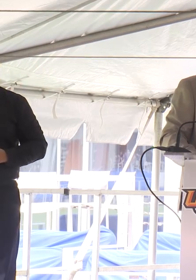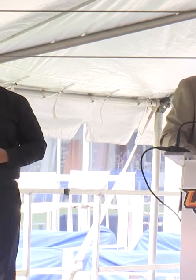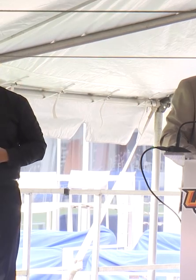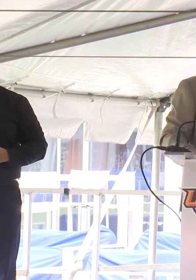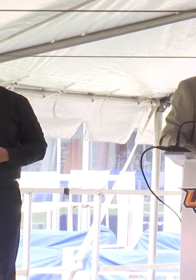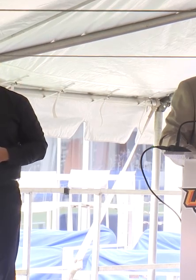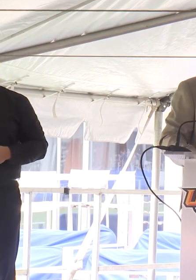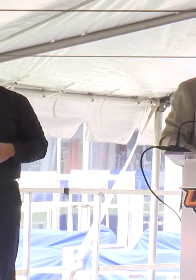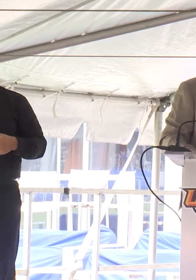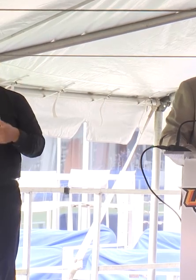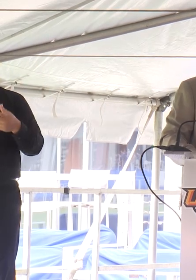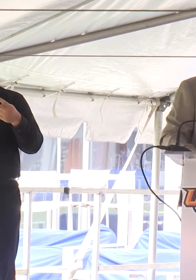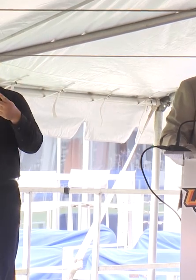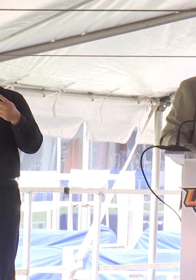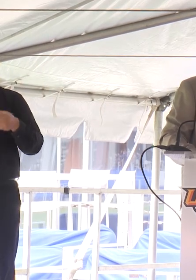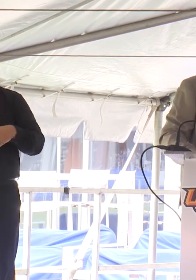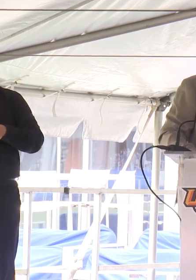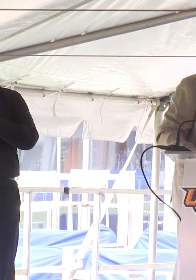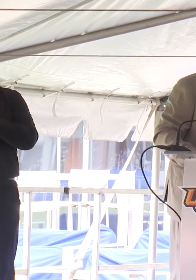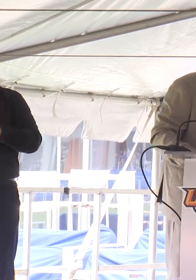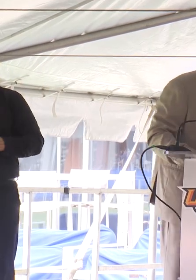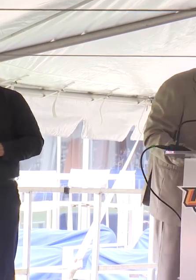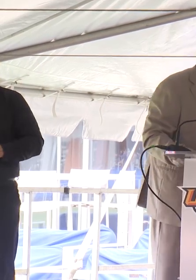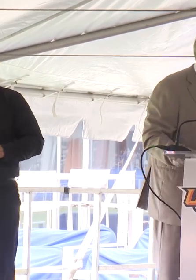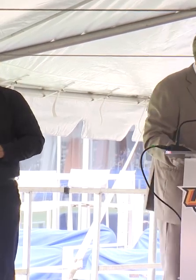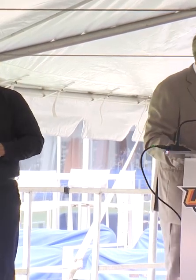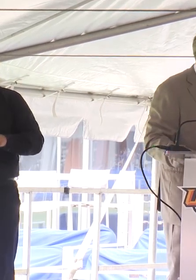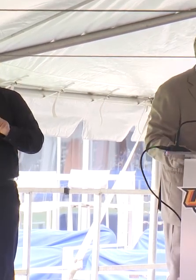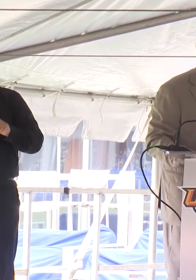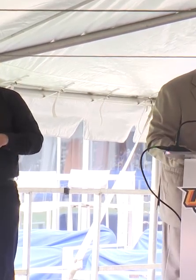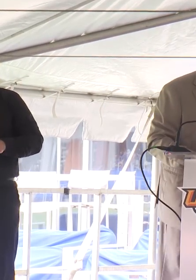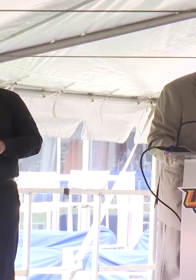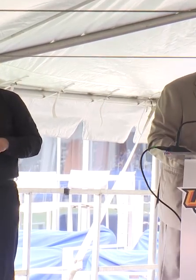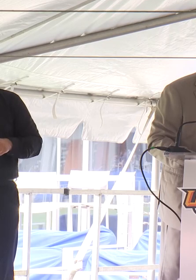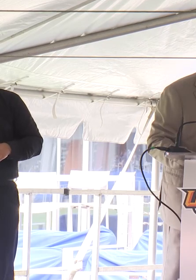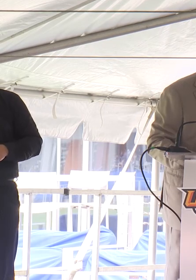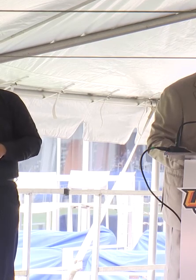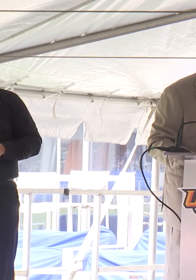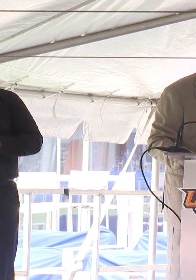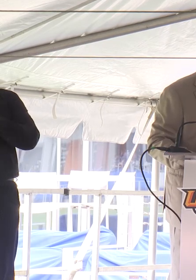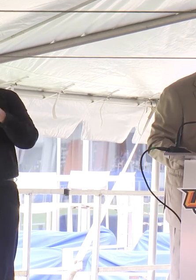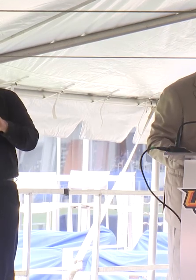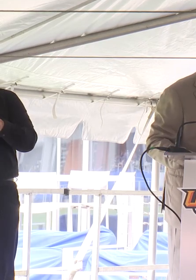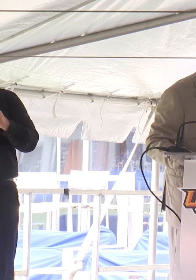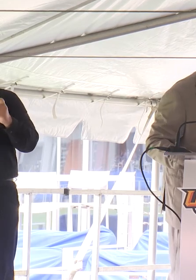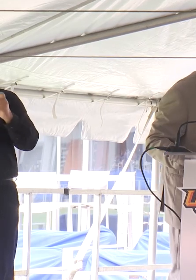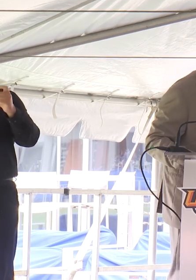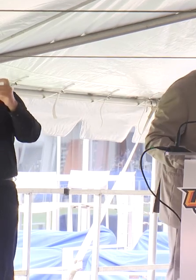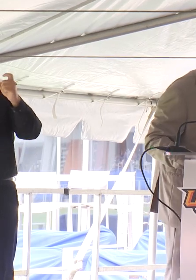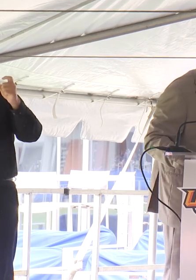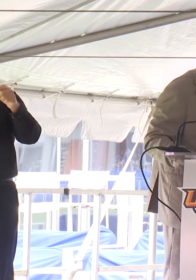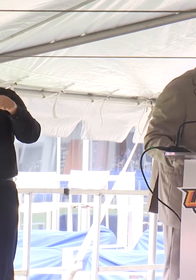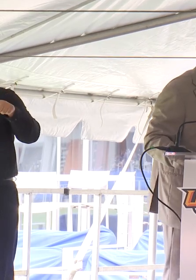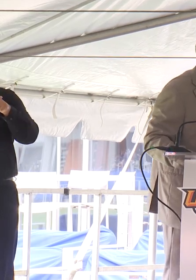Travis, I was thinking last night, I'm getting a little bit older, so you've got about 15 years to win a national